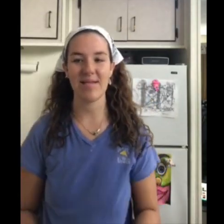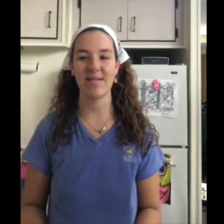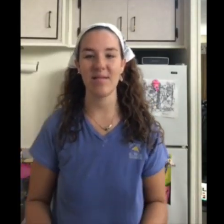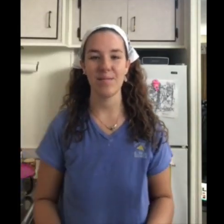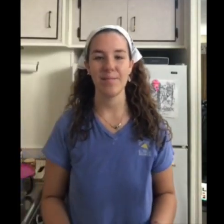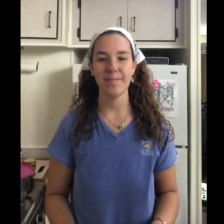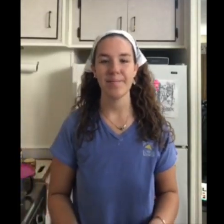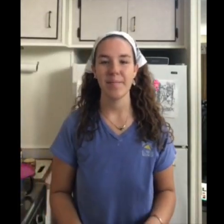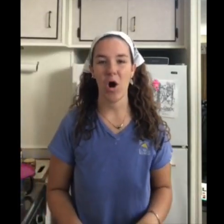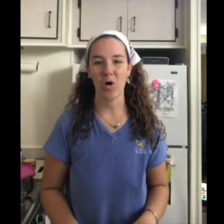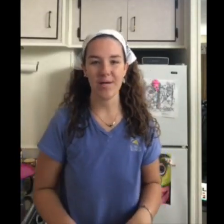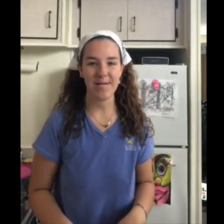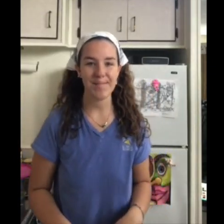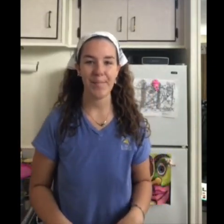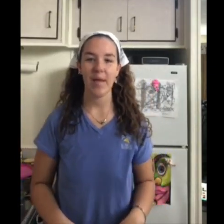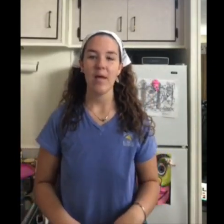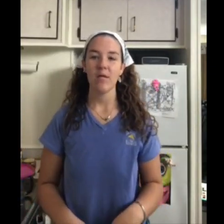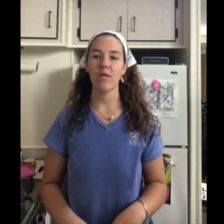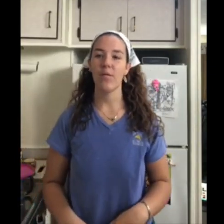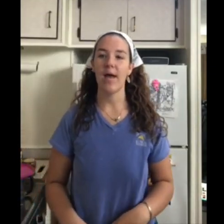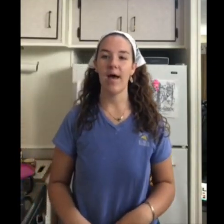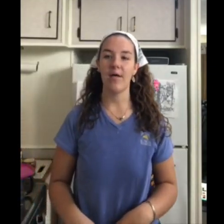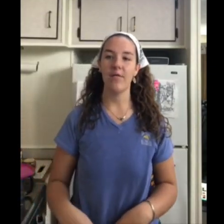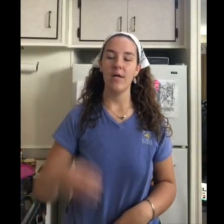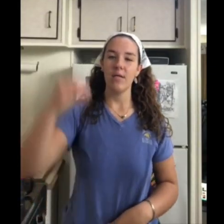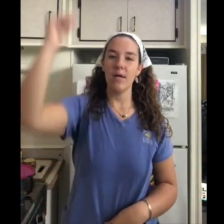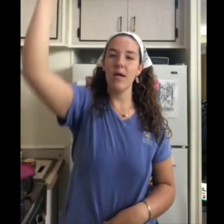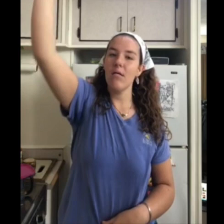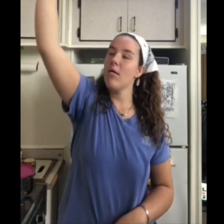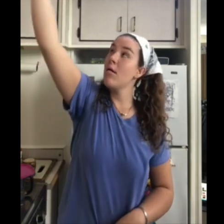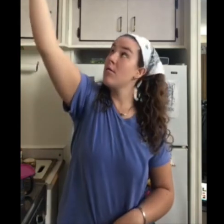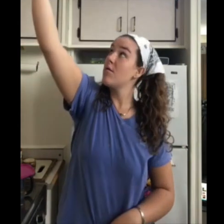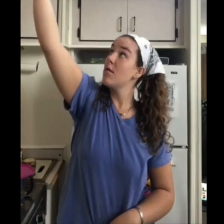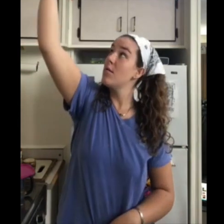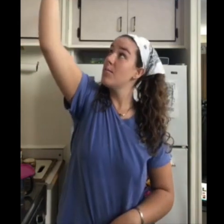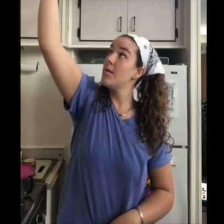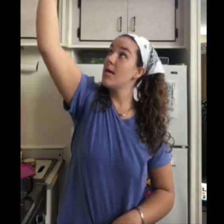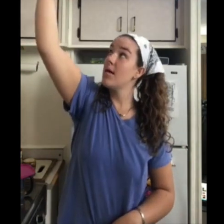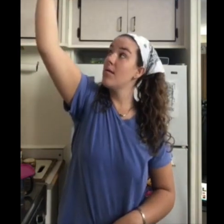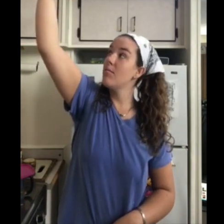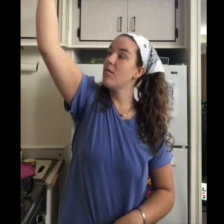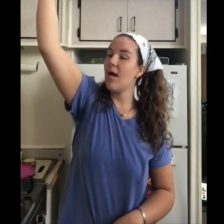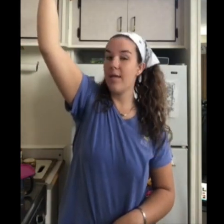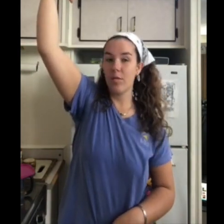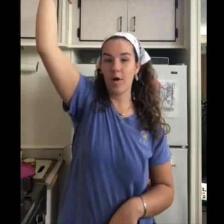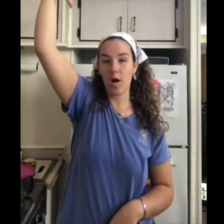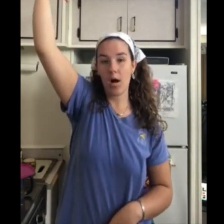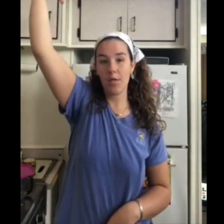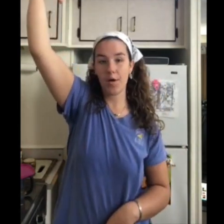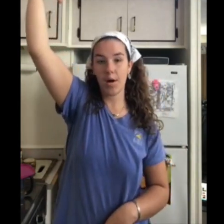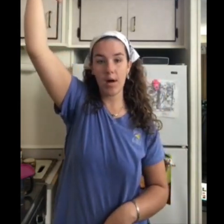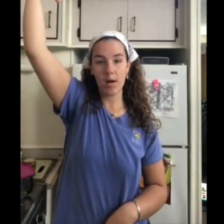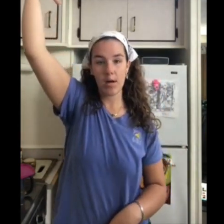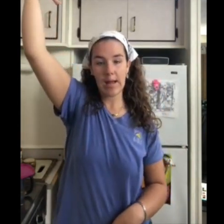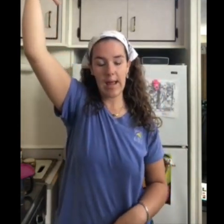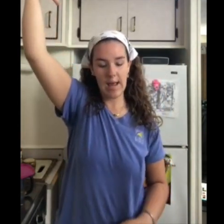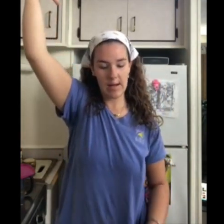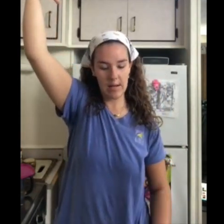it's art. So we have there are sunbeams, and then with our other hand